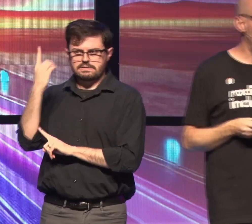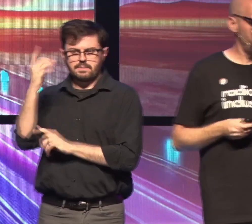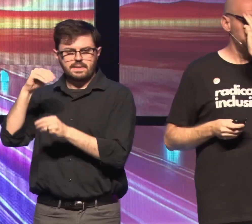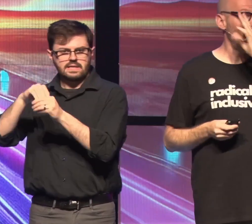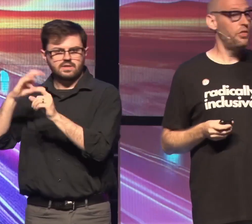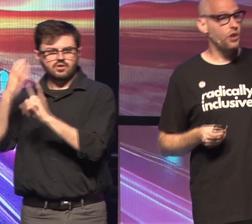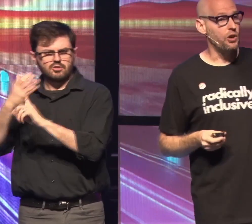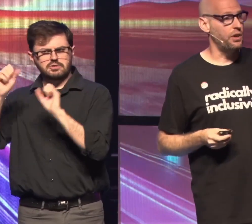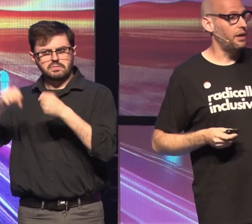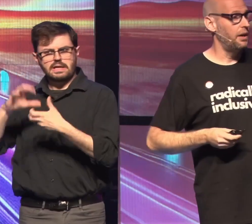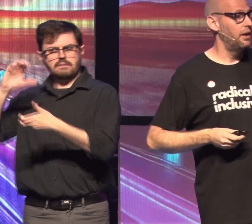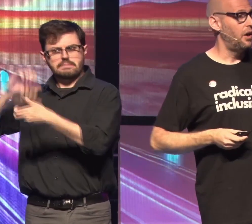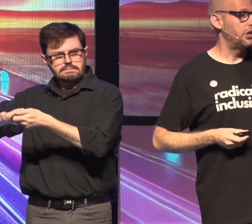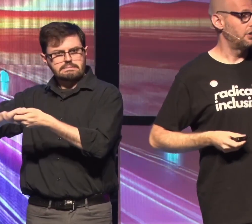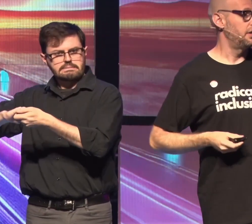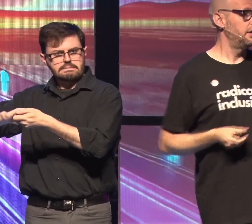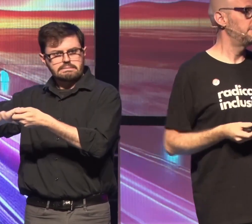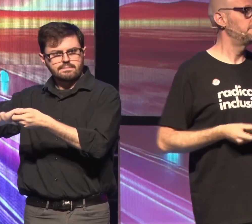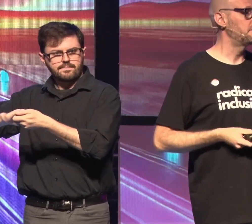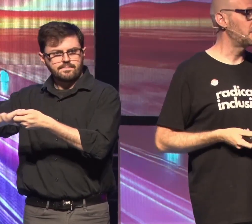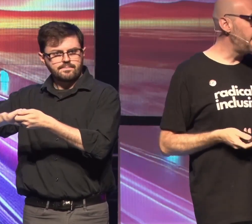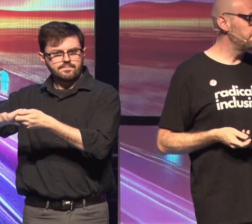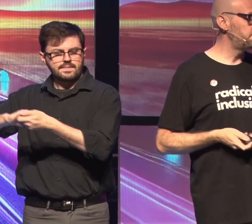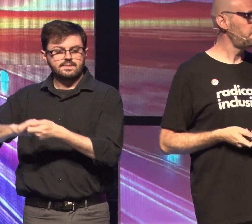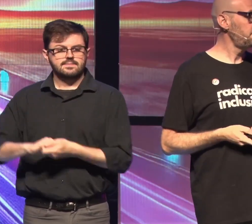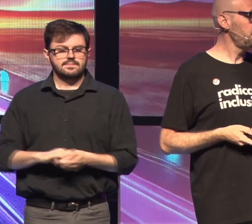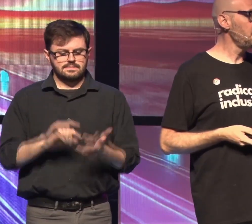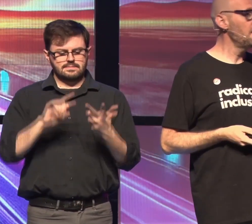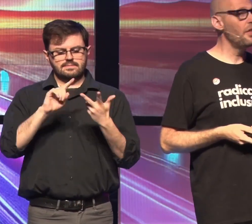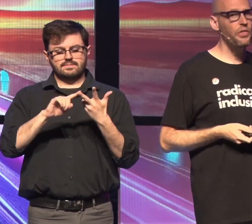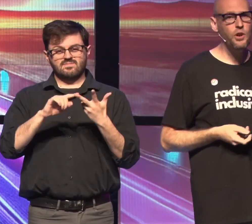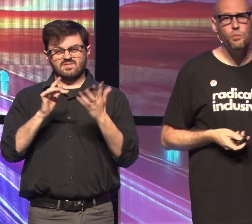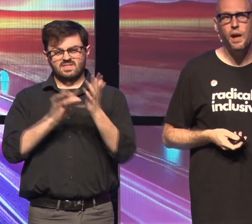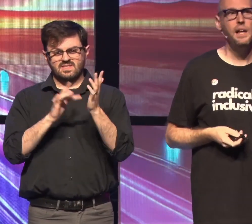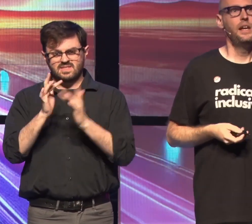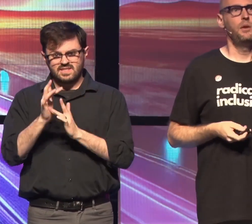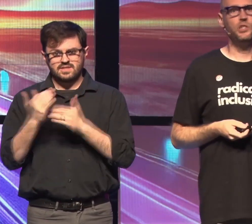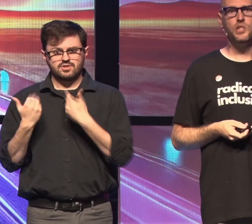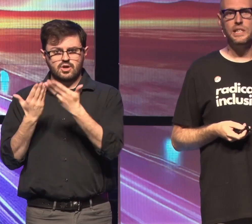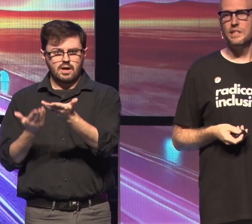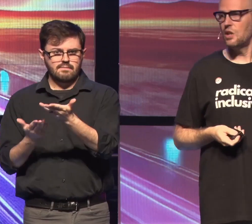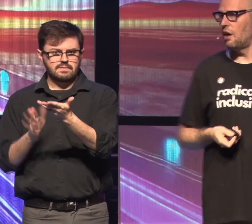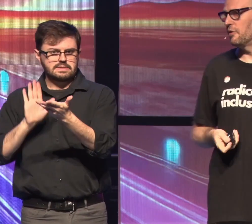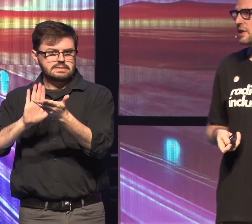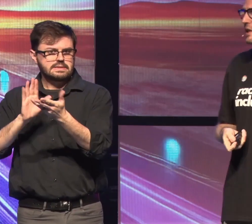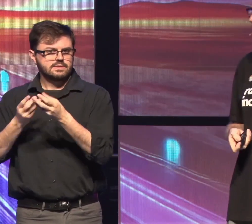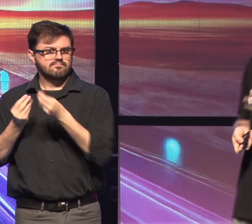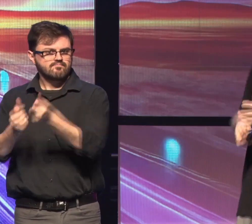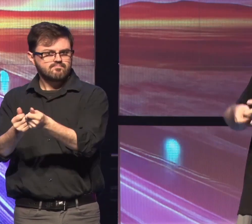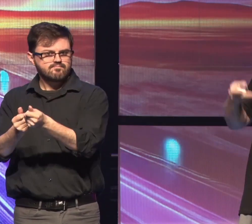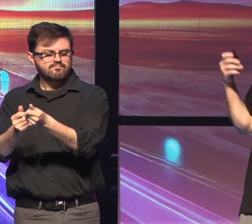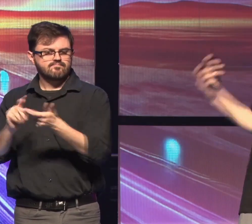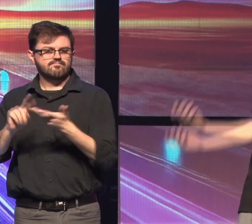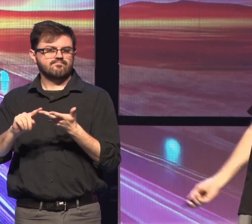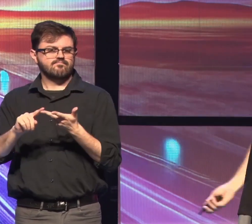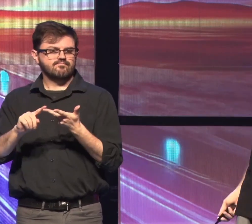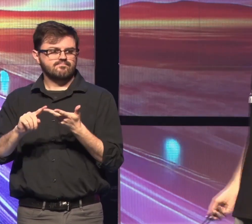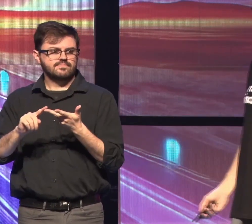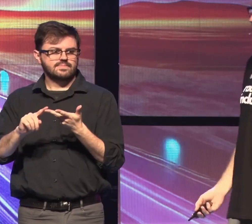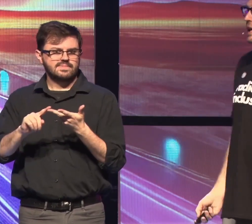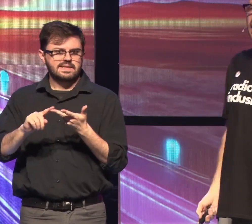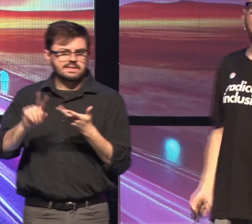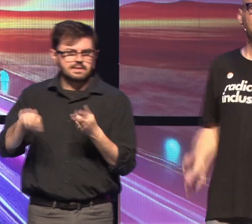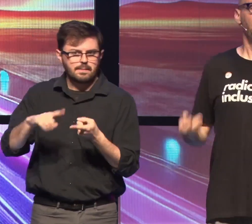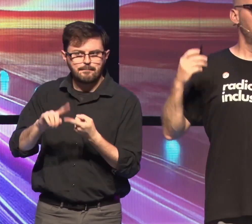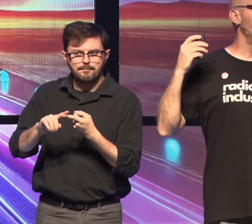Jesus offers a third alternative, okay? The third way in which Jesus offers us in this question of